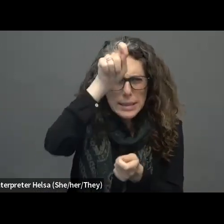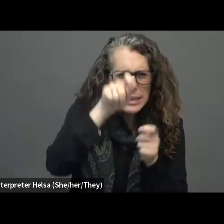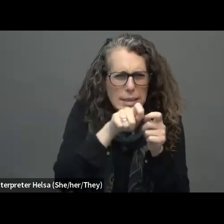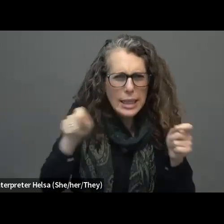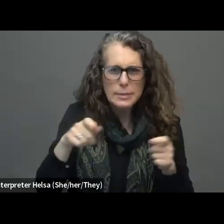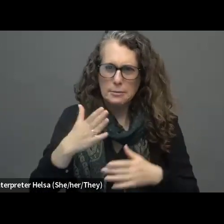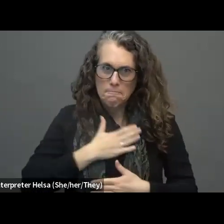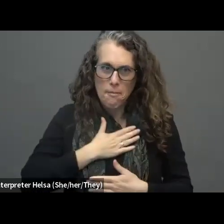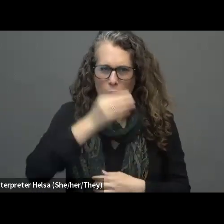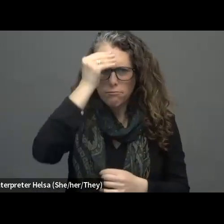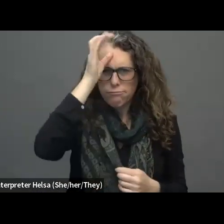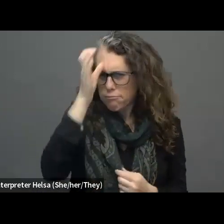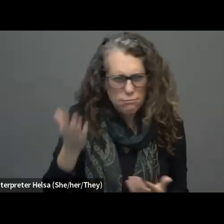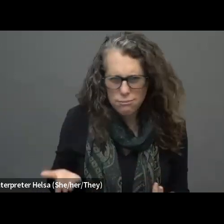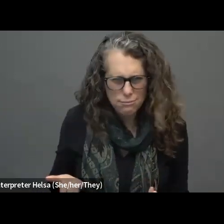And